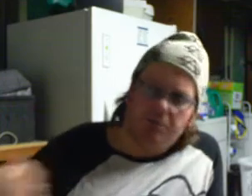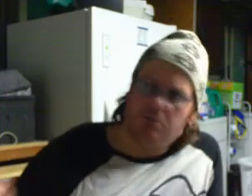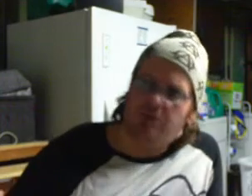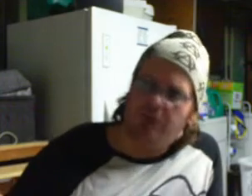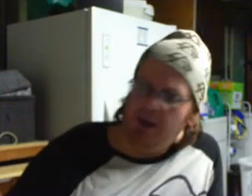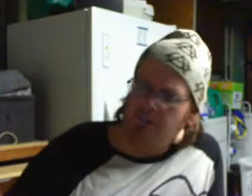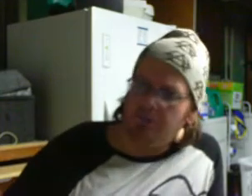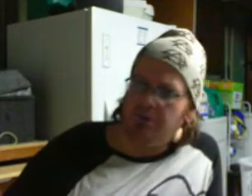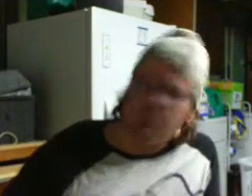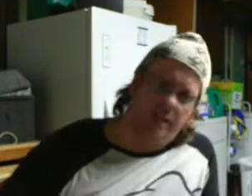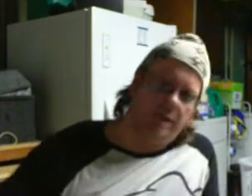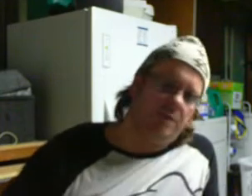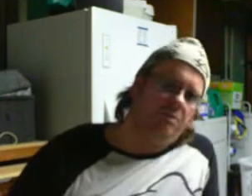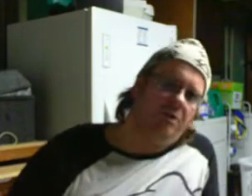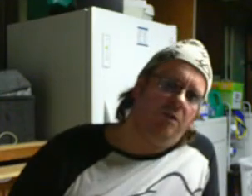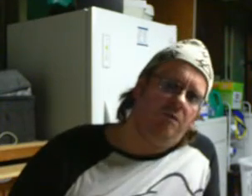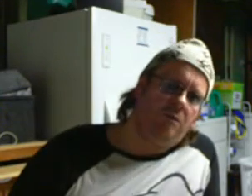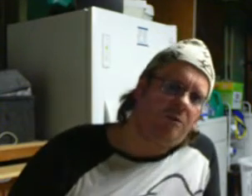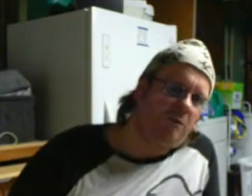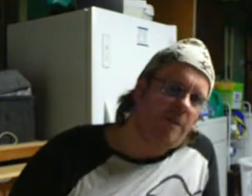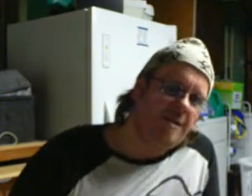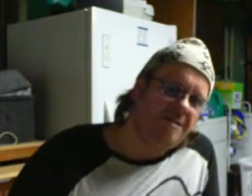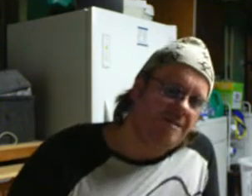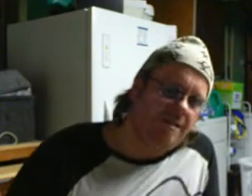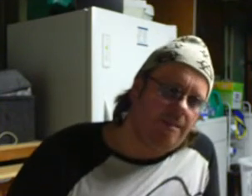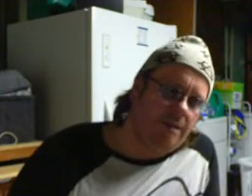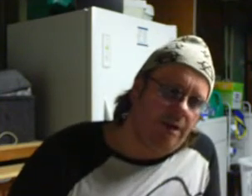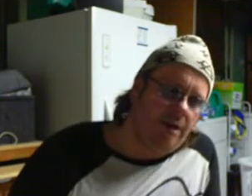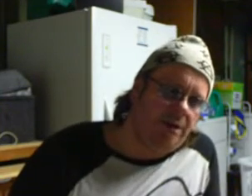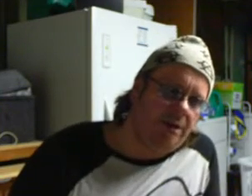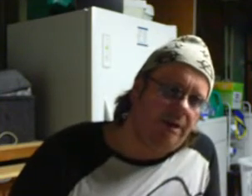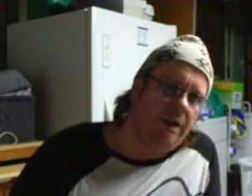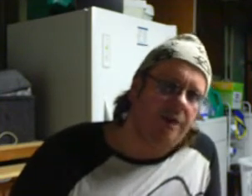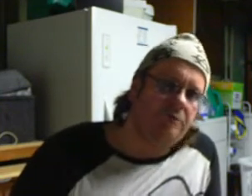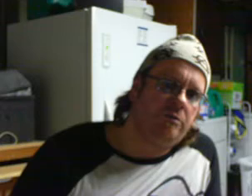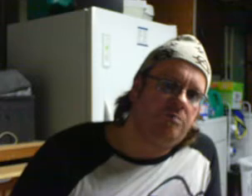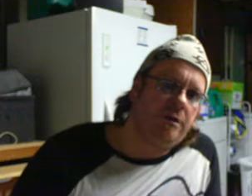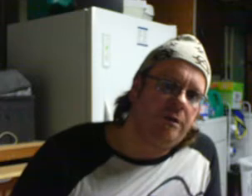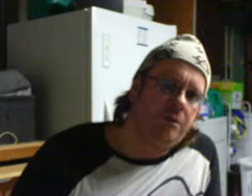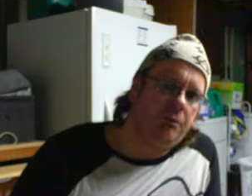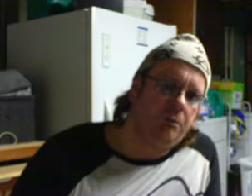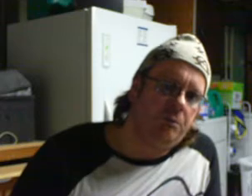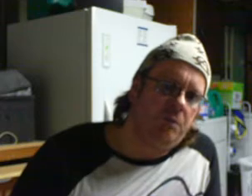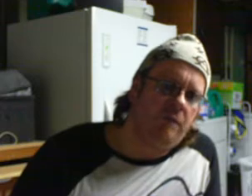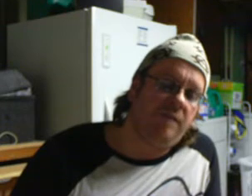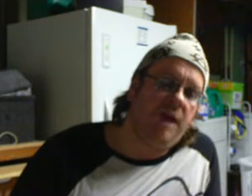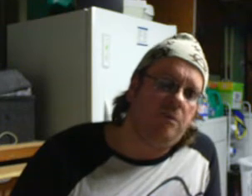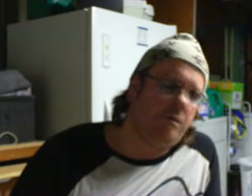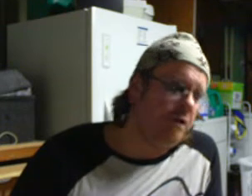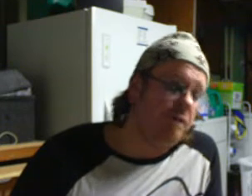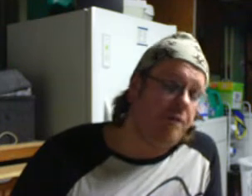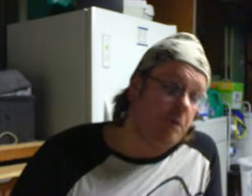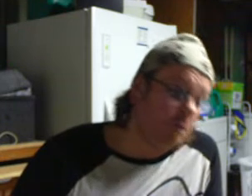much effort into making himself look great, and he can't even compare to a flower in a field.